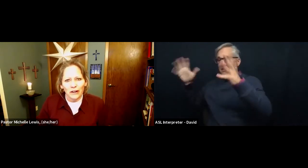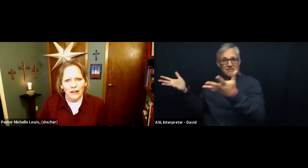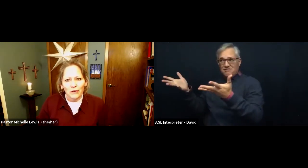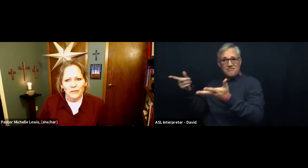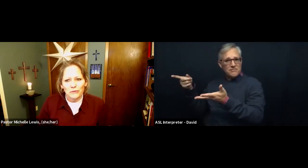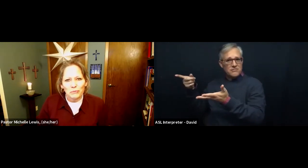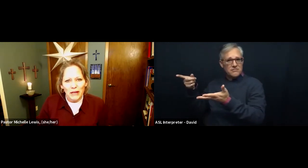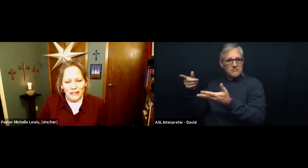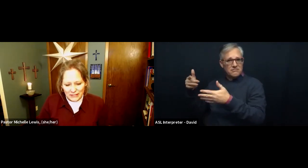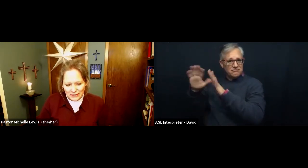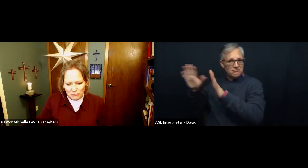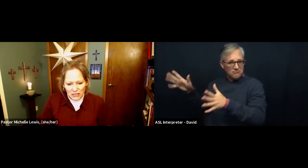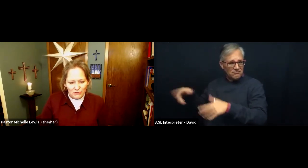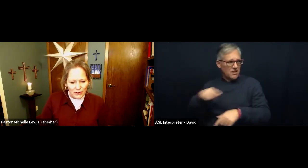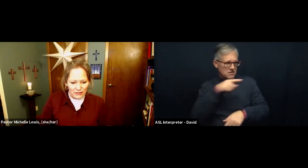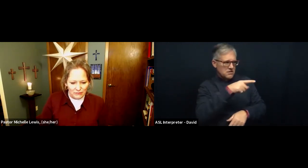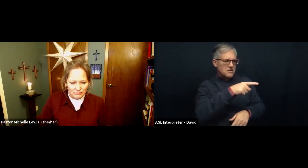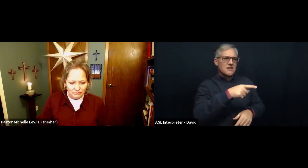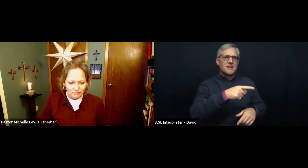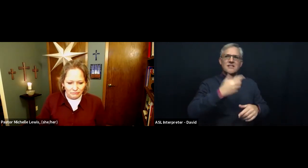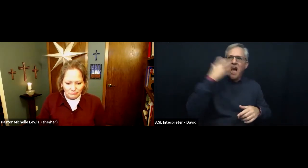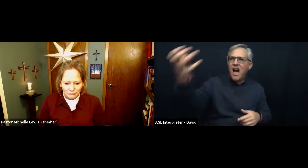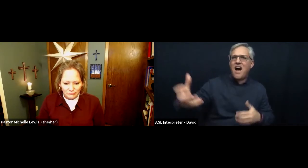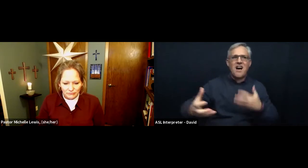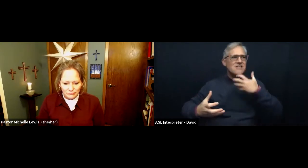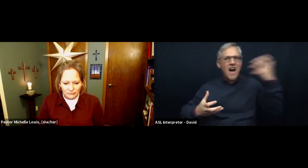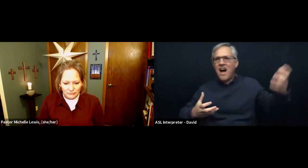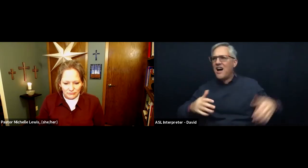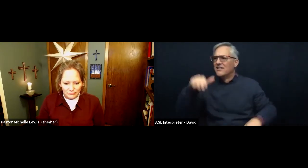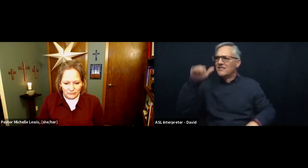river to repent and be forgiven.